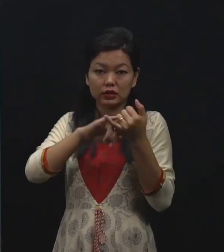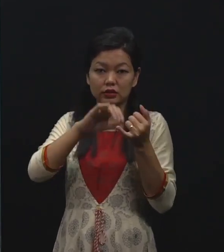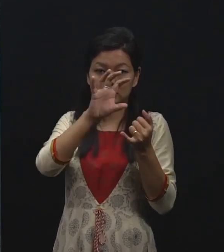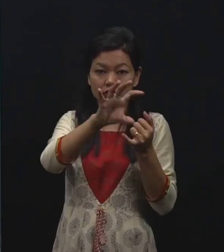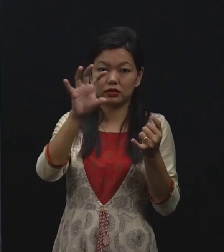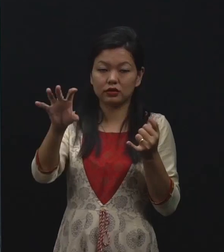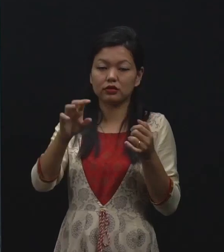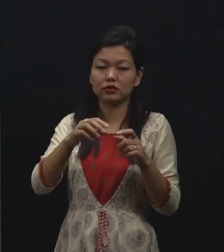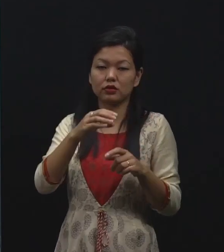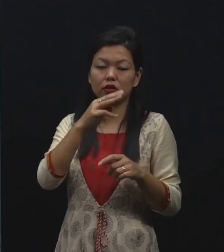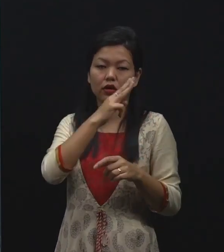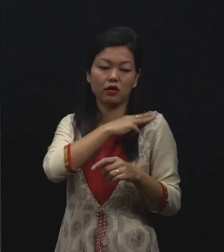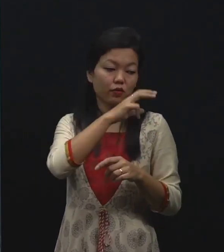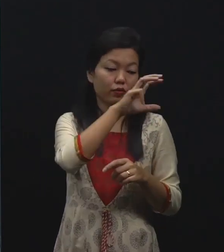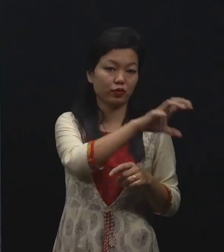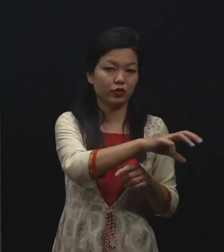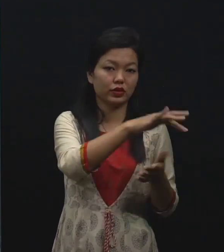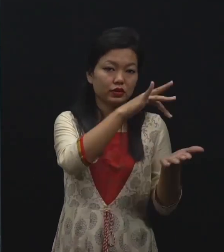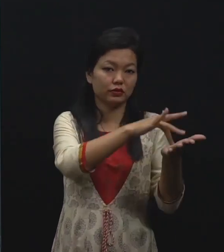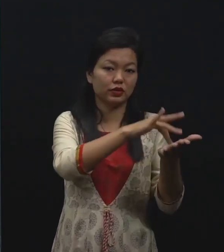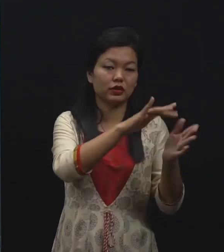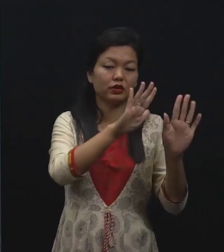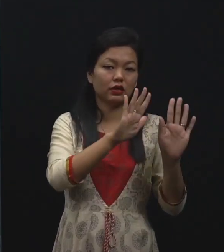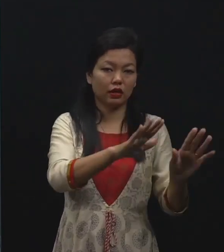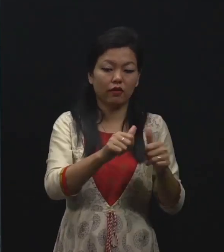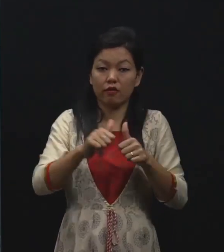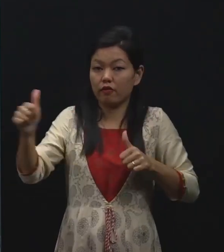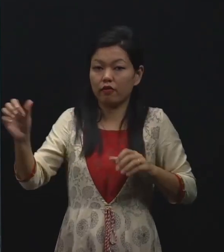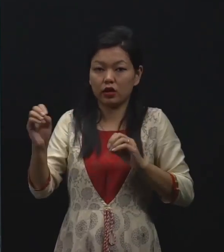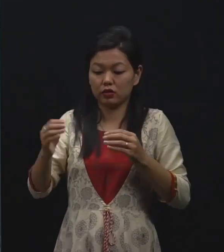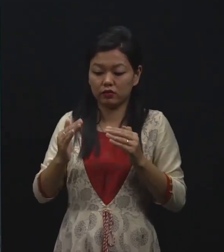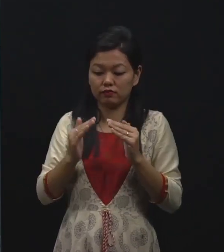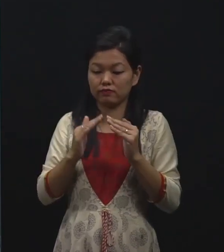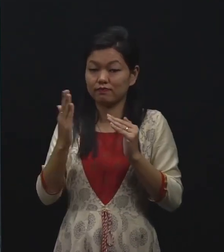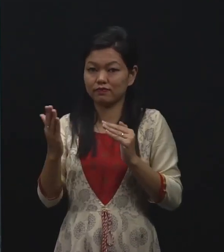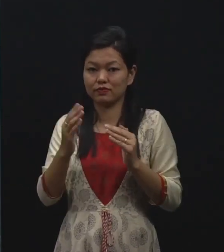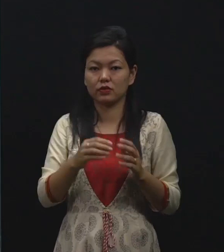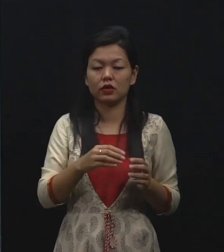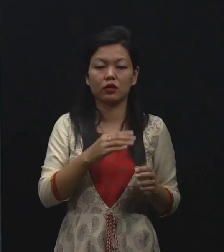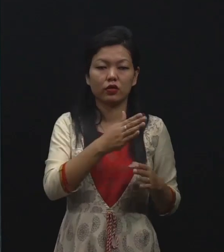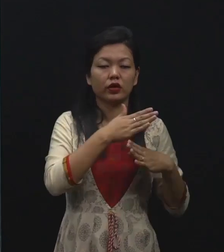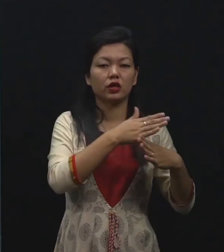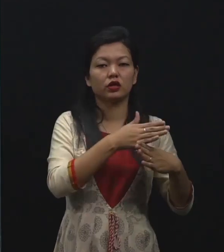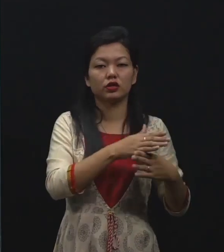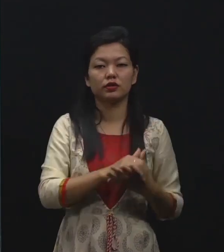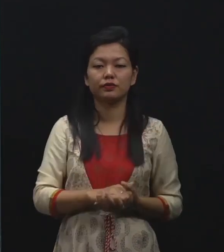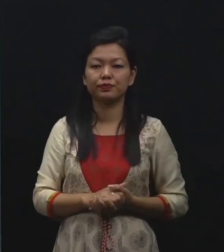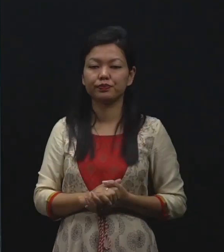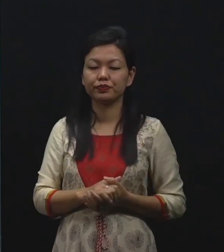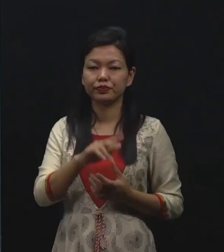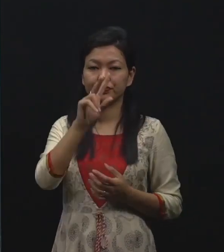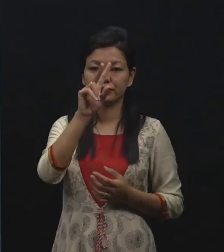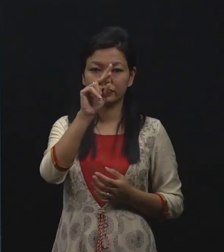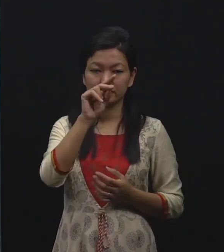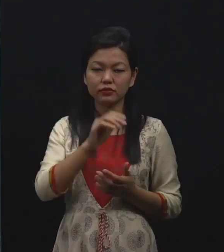to inform them and report the FIR. All right, the second thing is he will sit down with the officer and